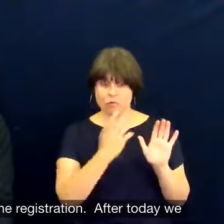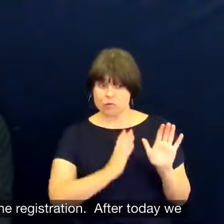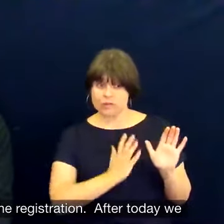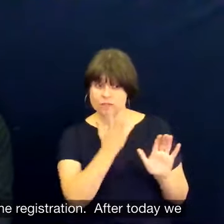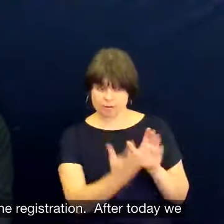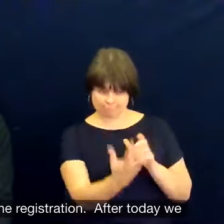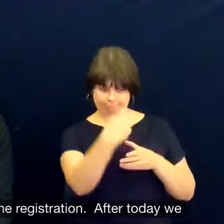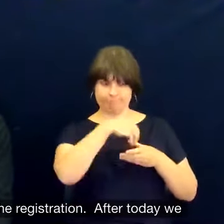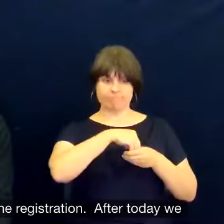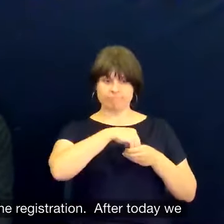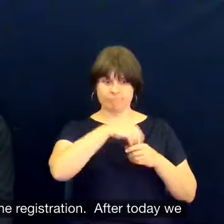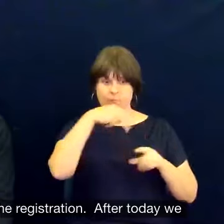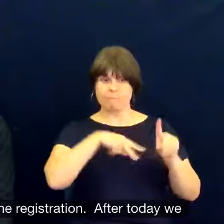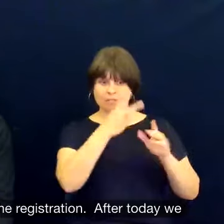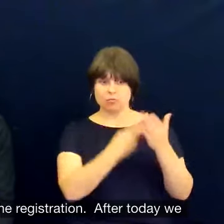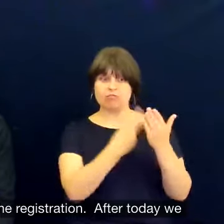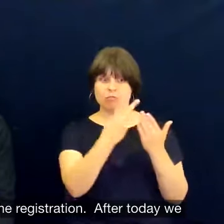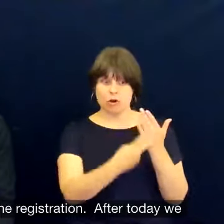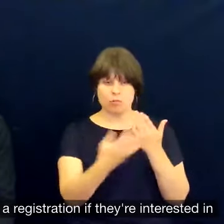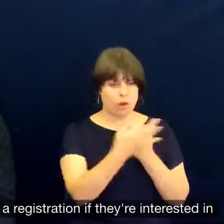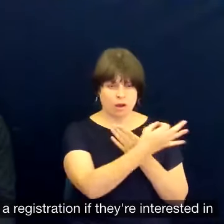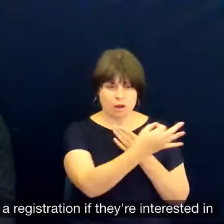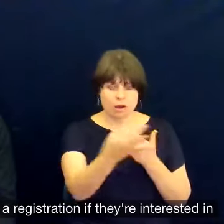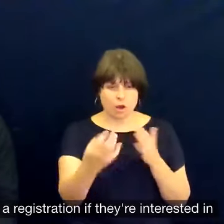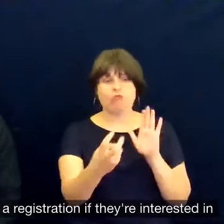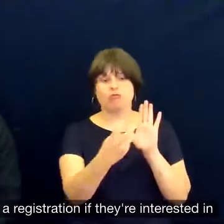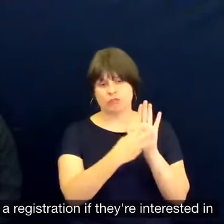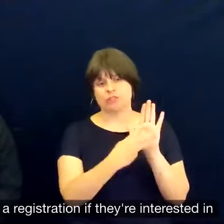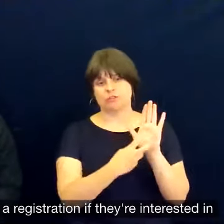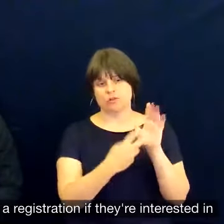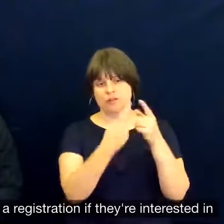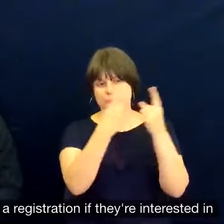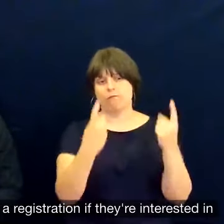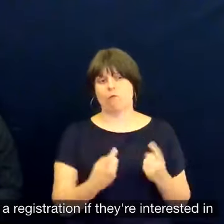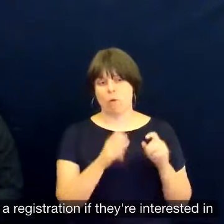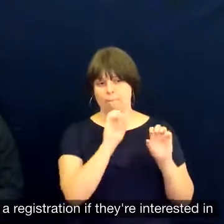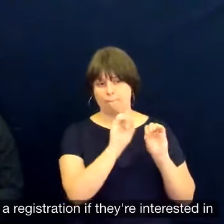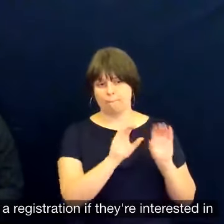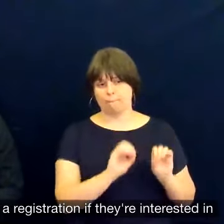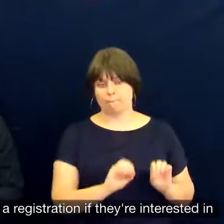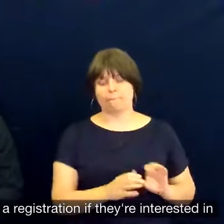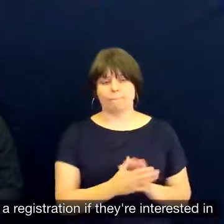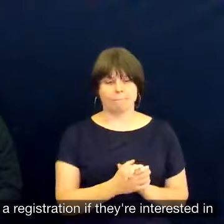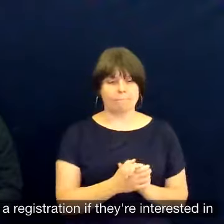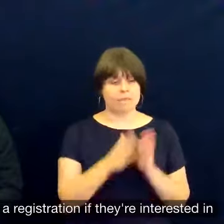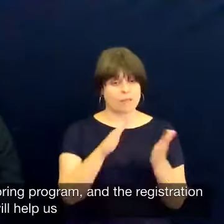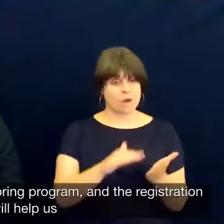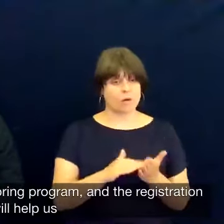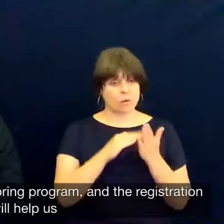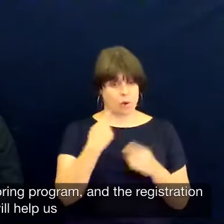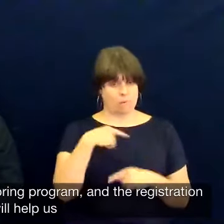in participating in the mentoring program. And the registration will help us